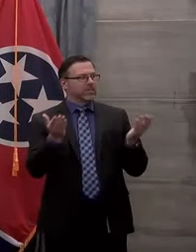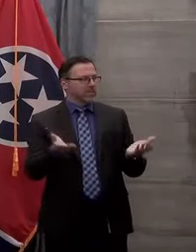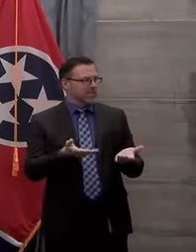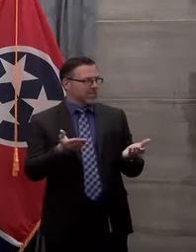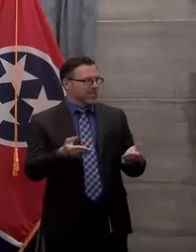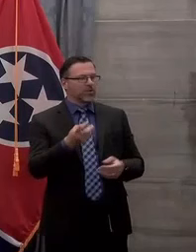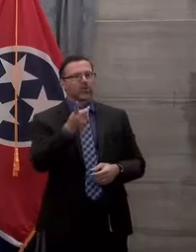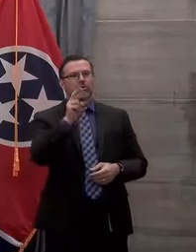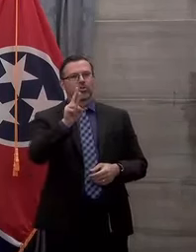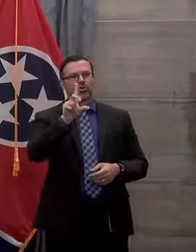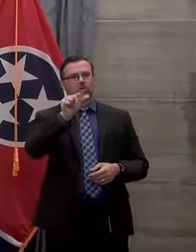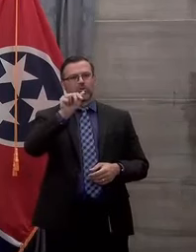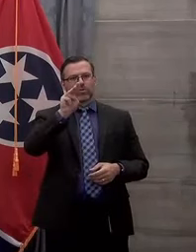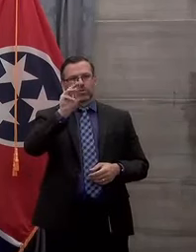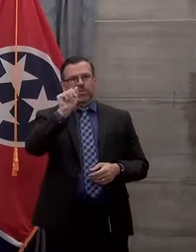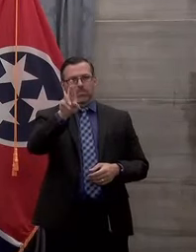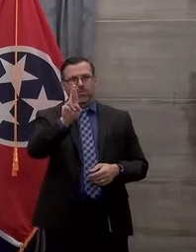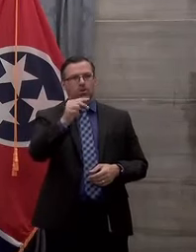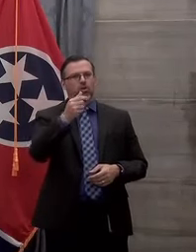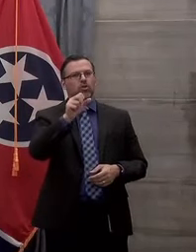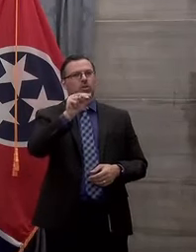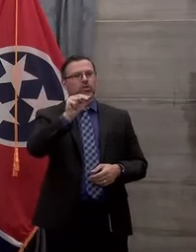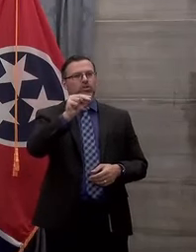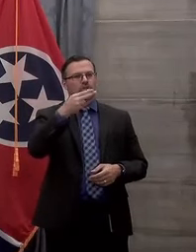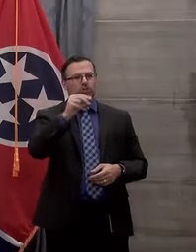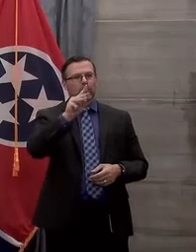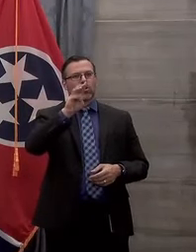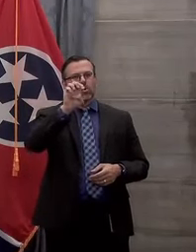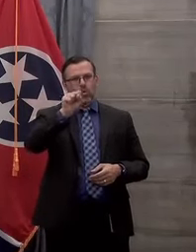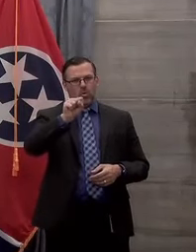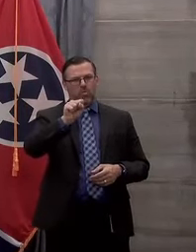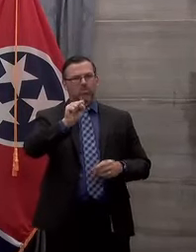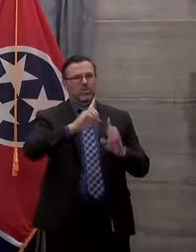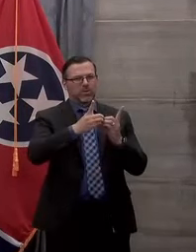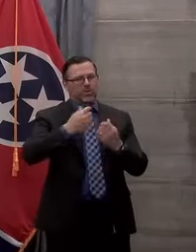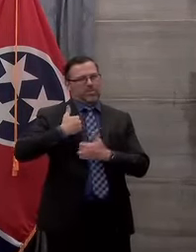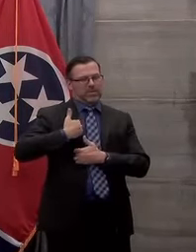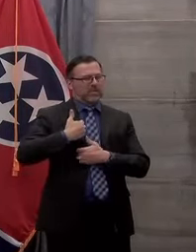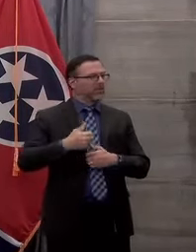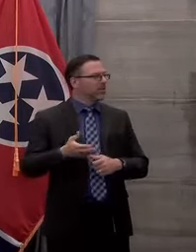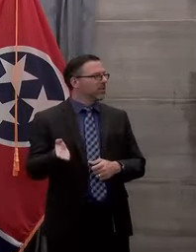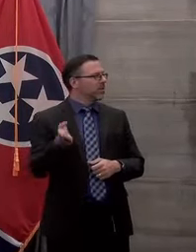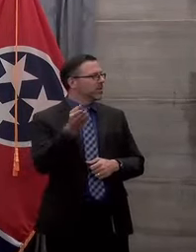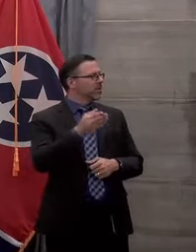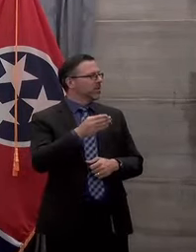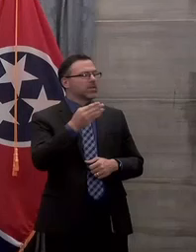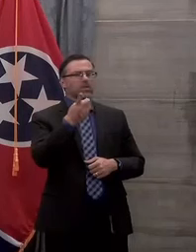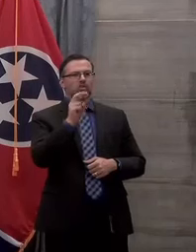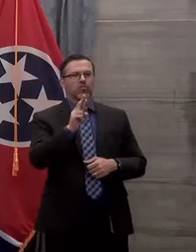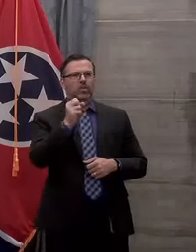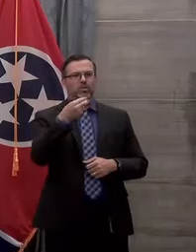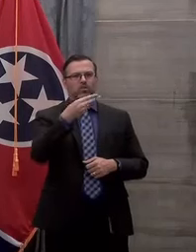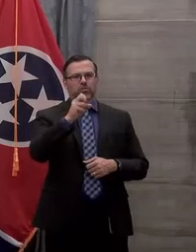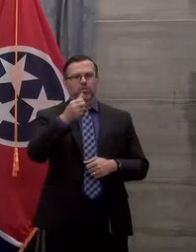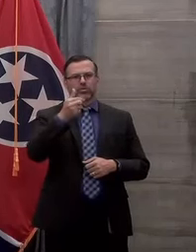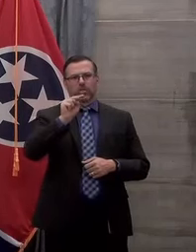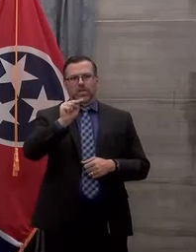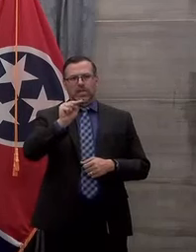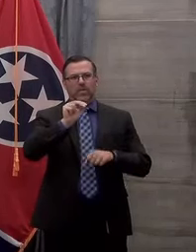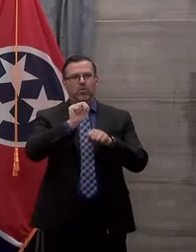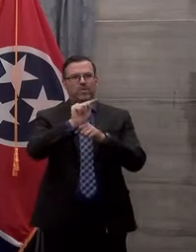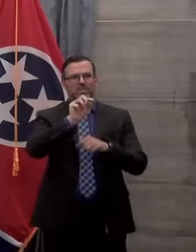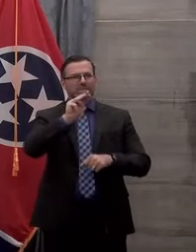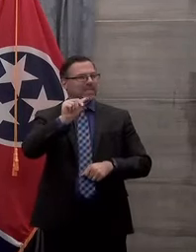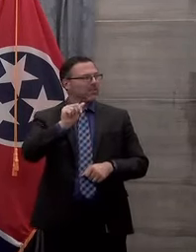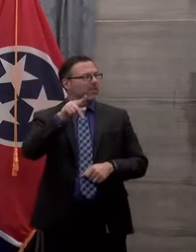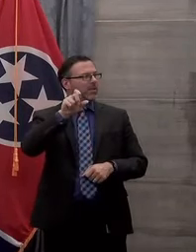questions, Dr. Lamar, General Holmes with Department of Military, Director Sheehan with TEMA. I see